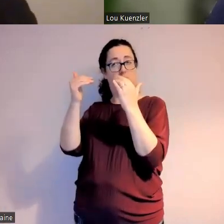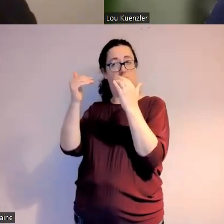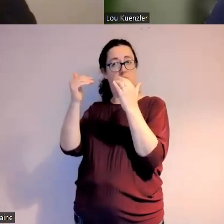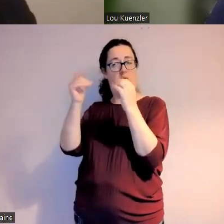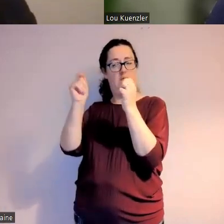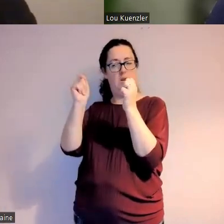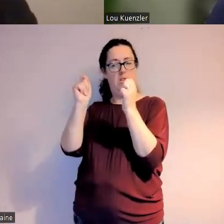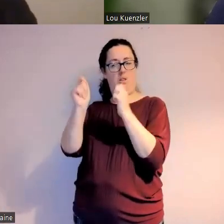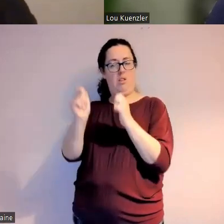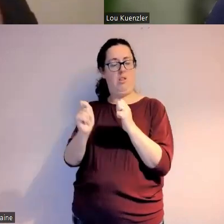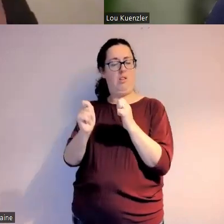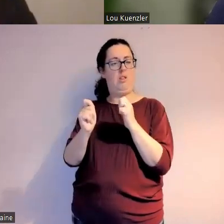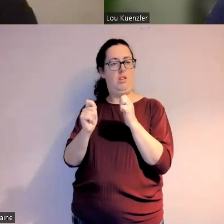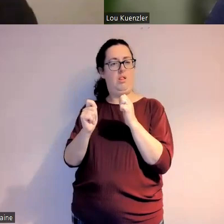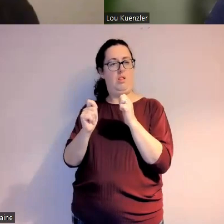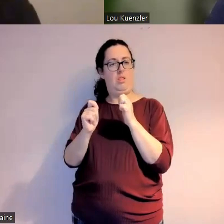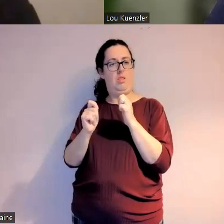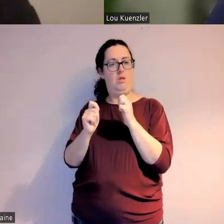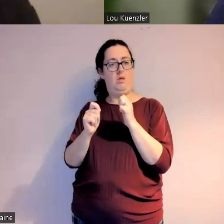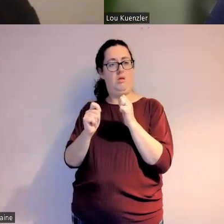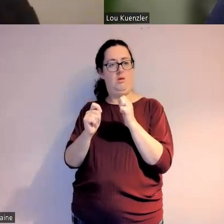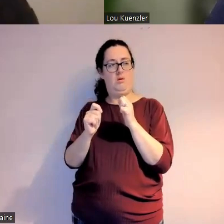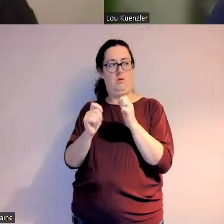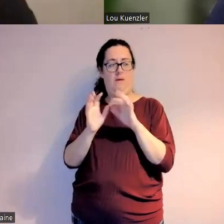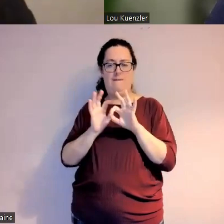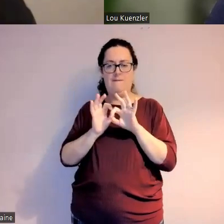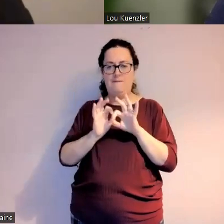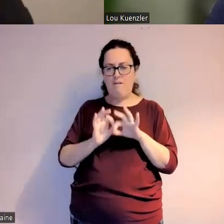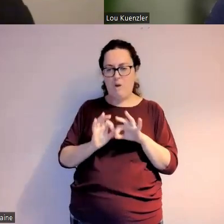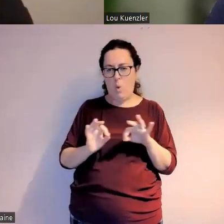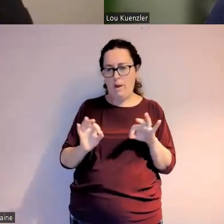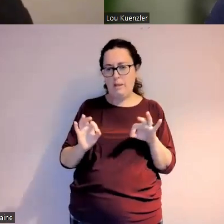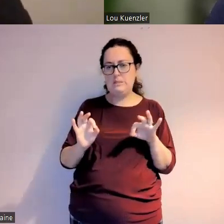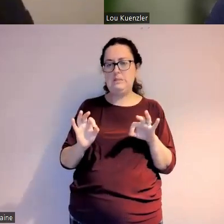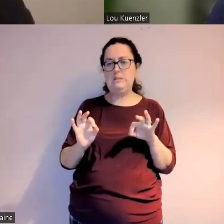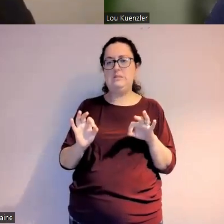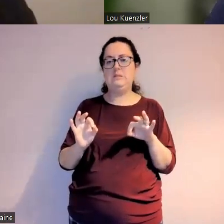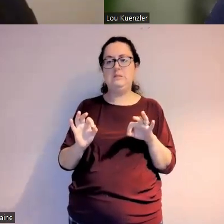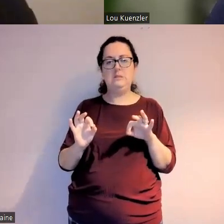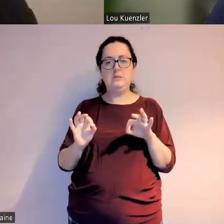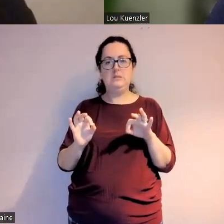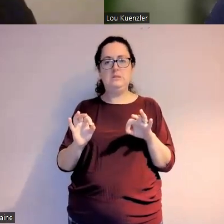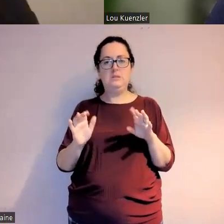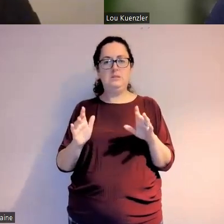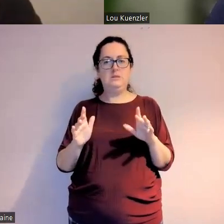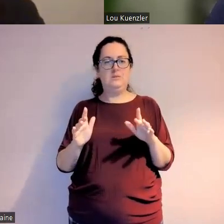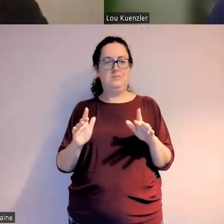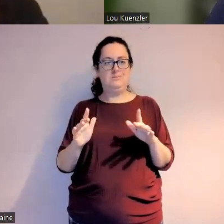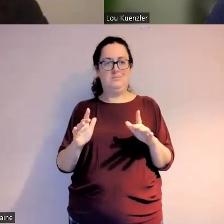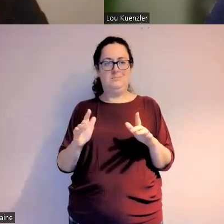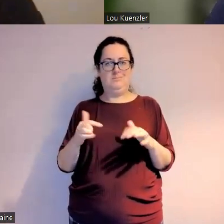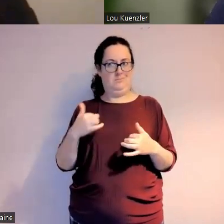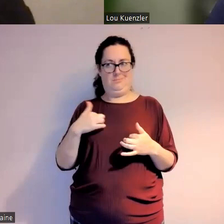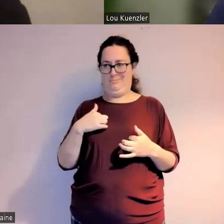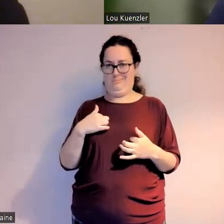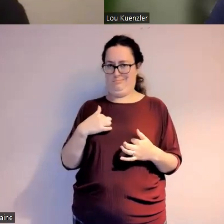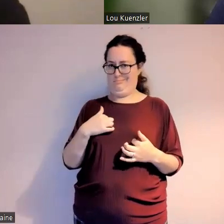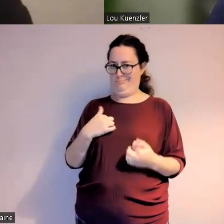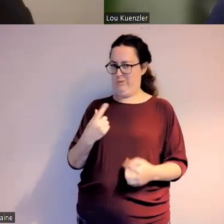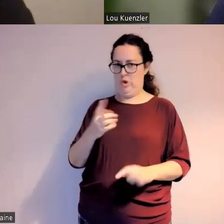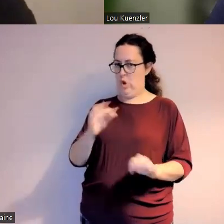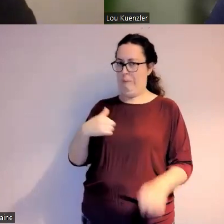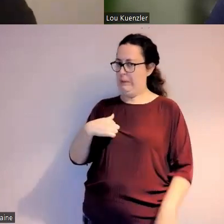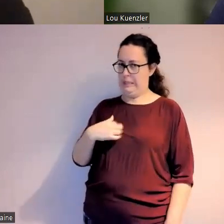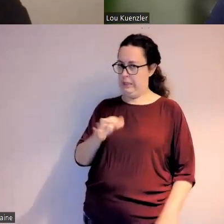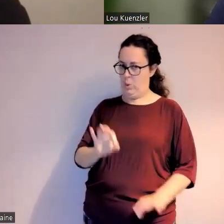character Vinod, who, you know, just very, very quiet compared to, you know, the quiet, you know, which I never am. So it's